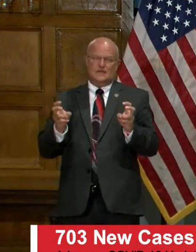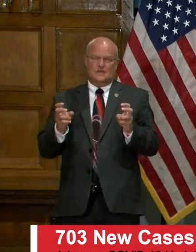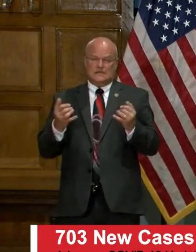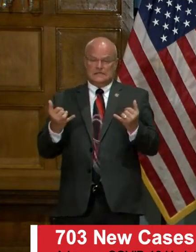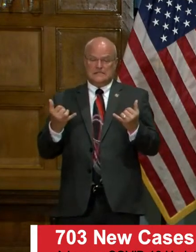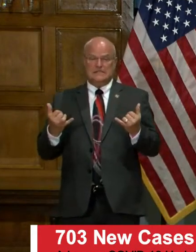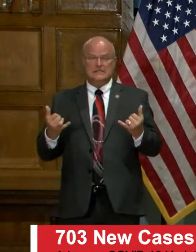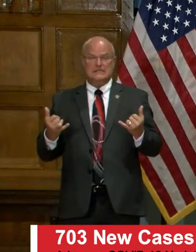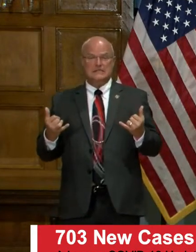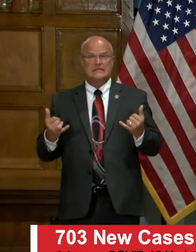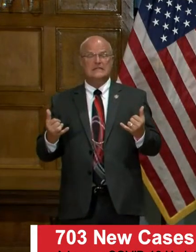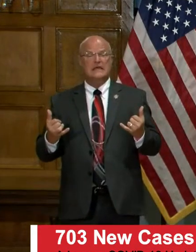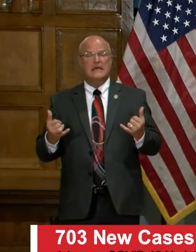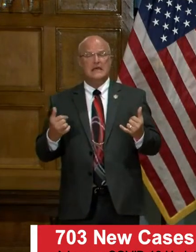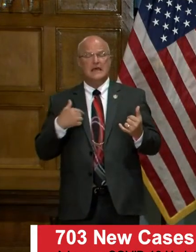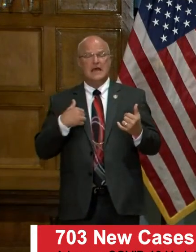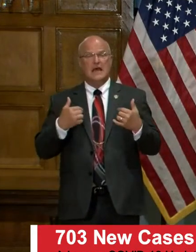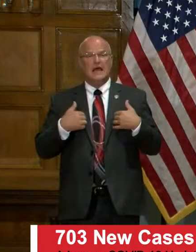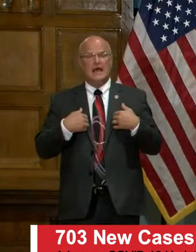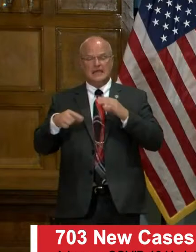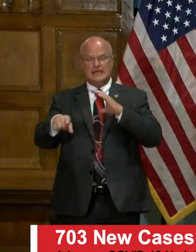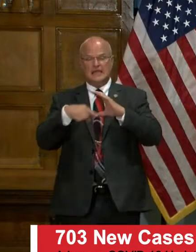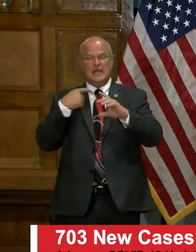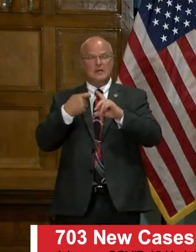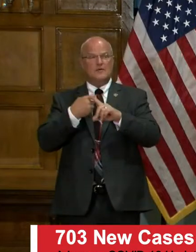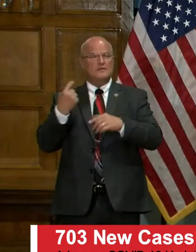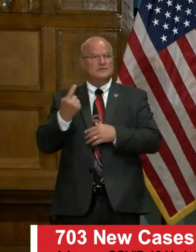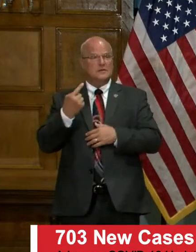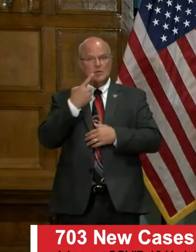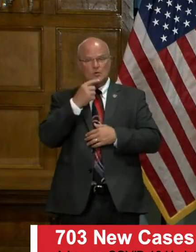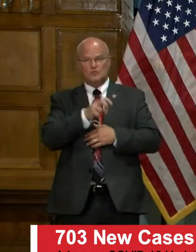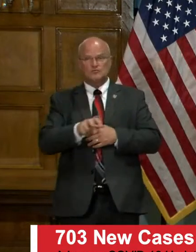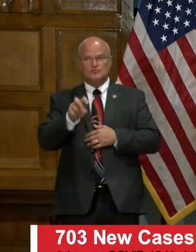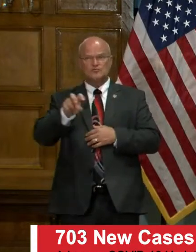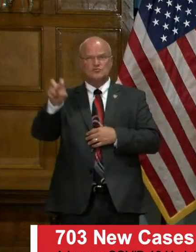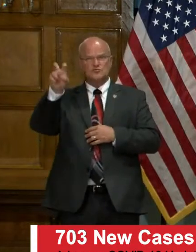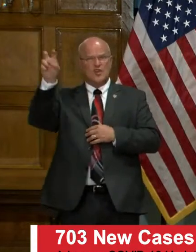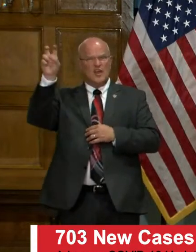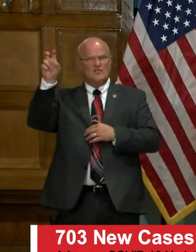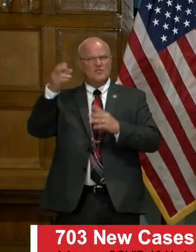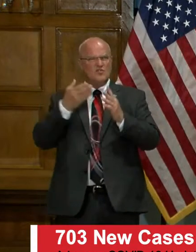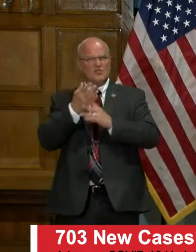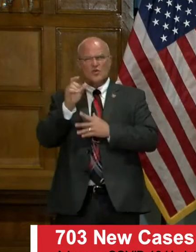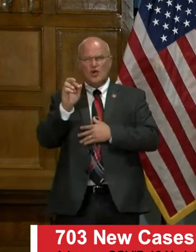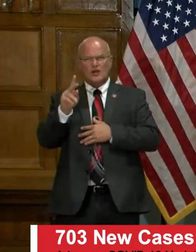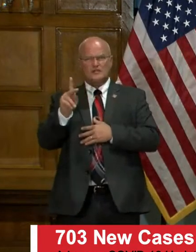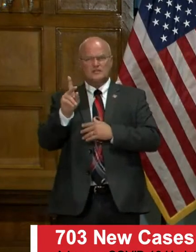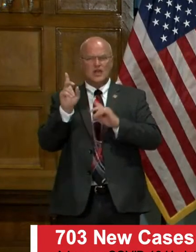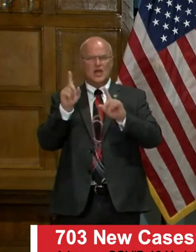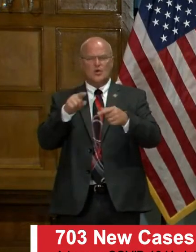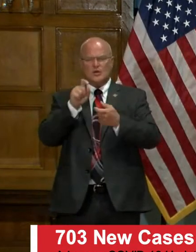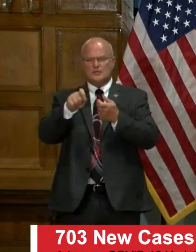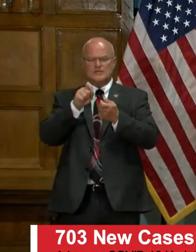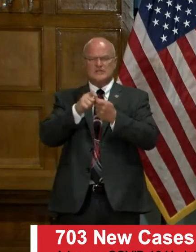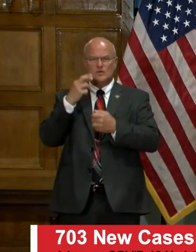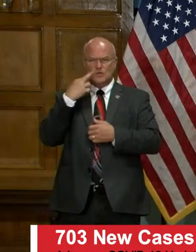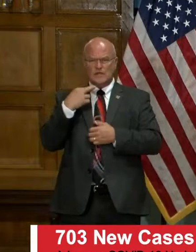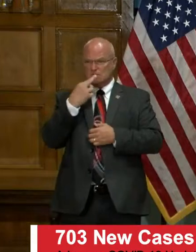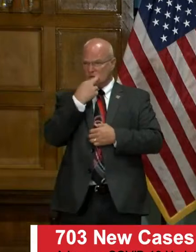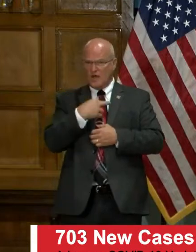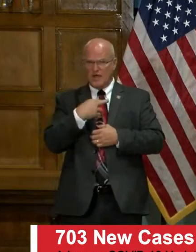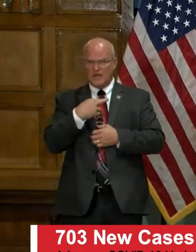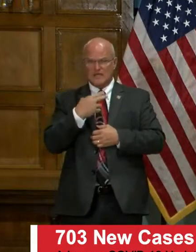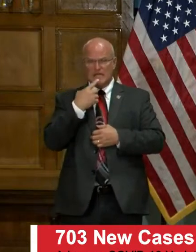you know, today I had an email from someone who traveled through Arkansas and went to a particular